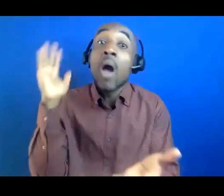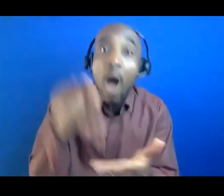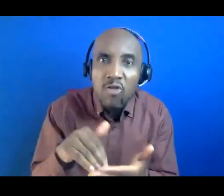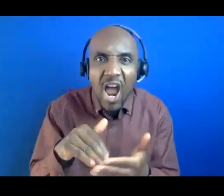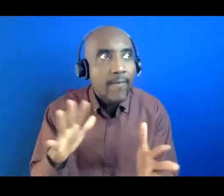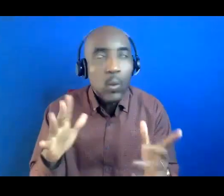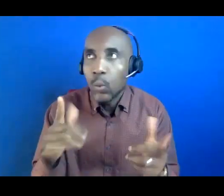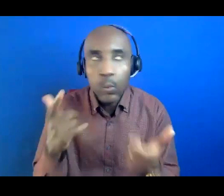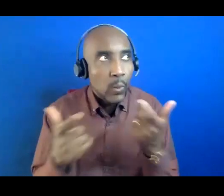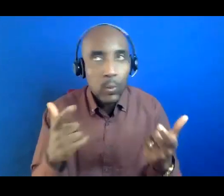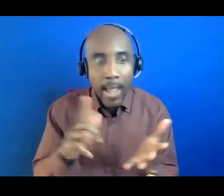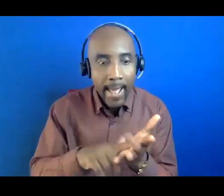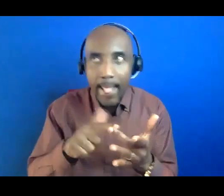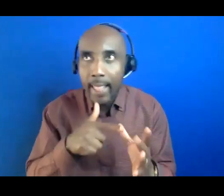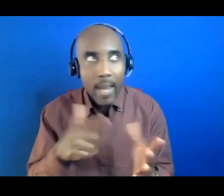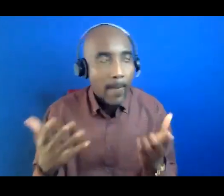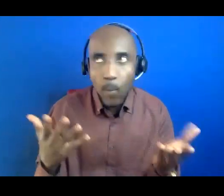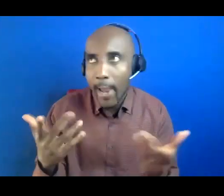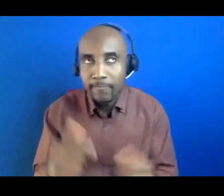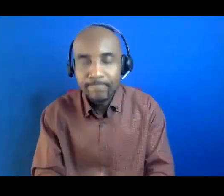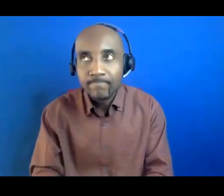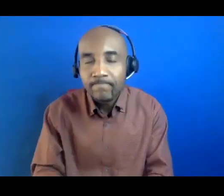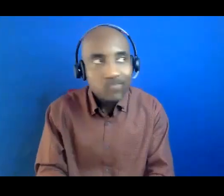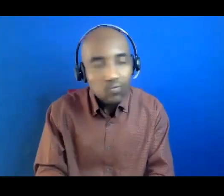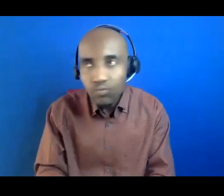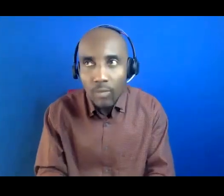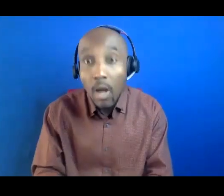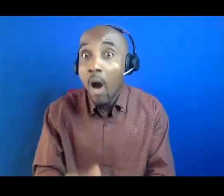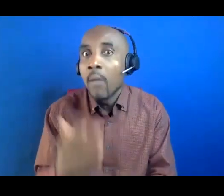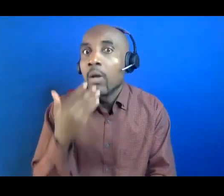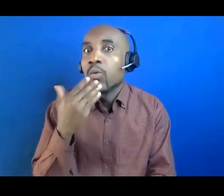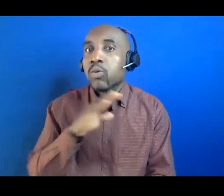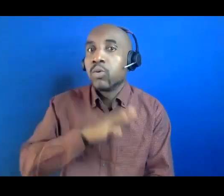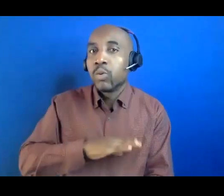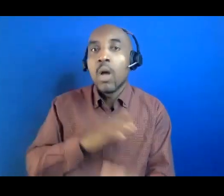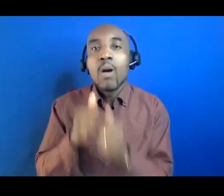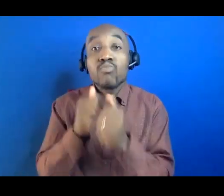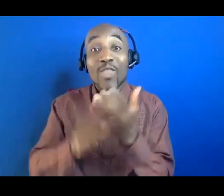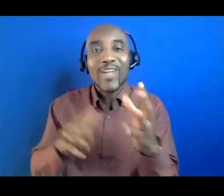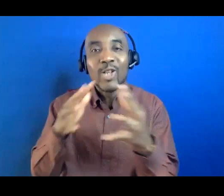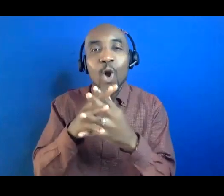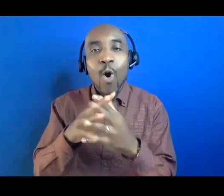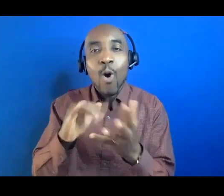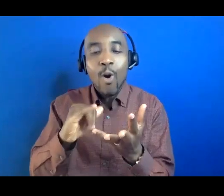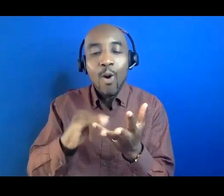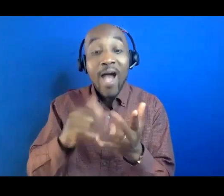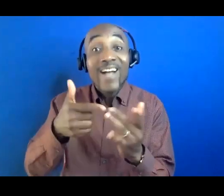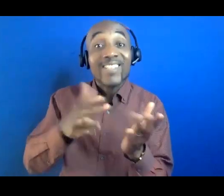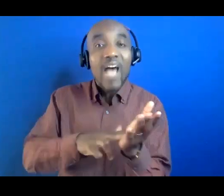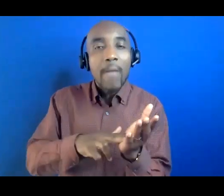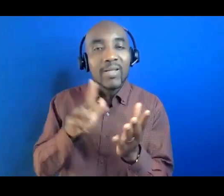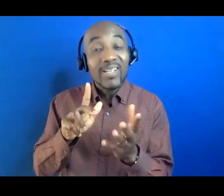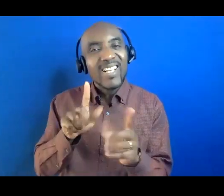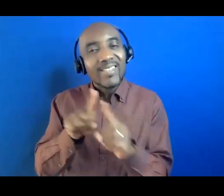to find Leah. But thankfully, my brother-in-law, Simon, was one of those parents who volunteers